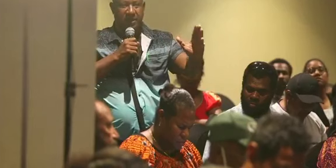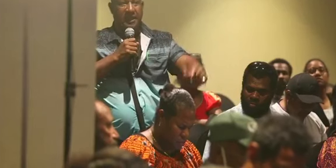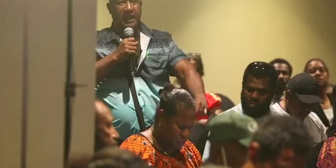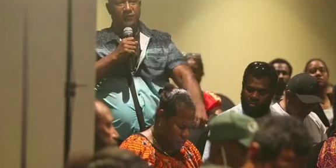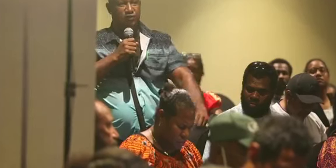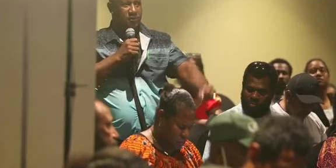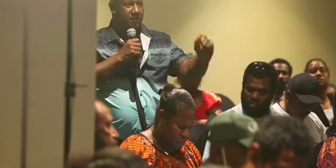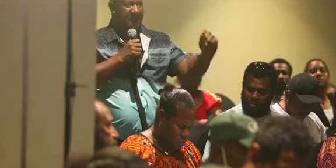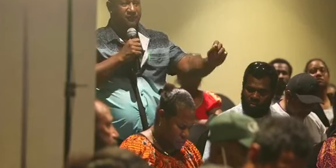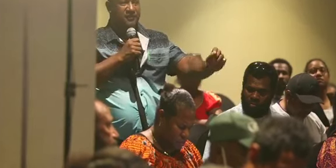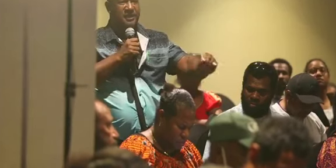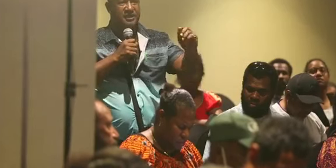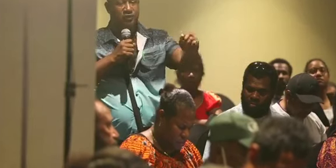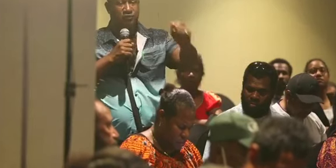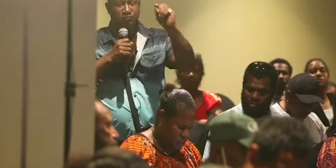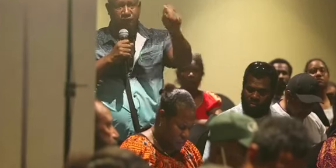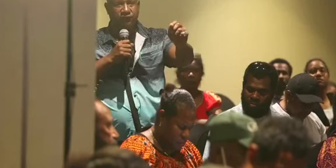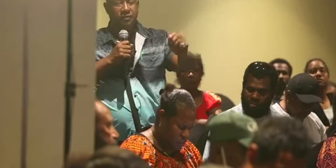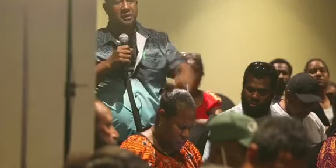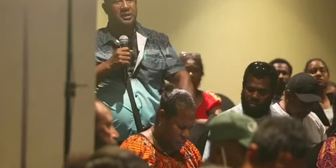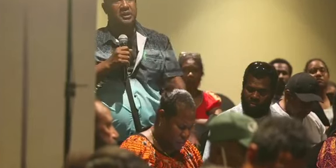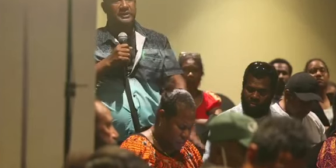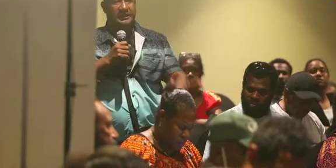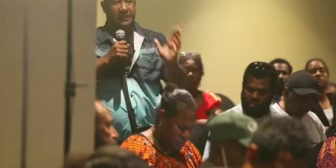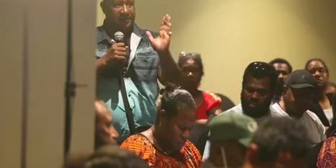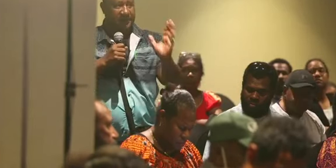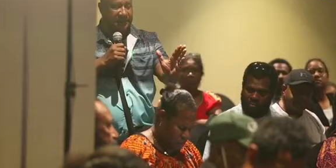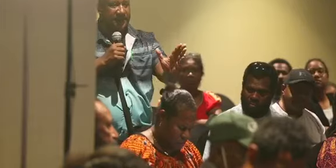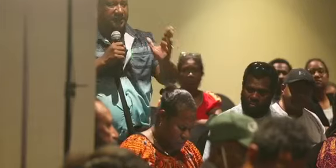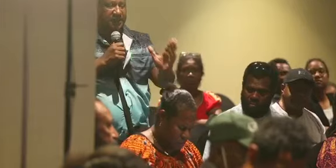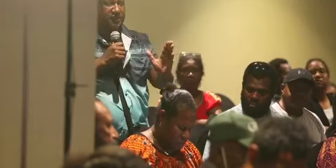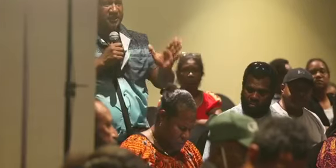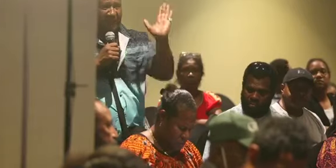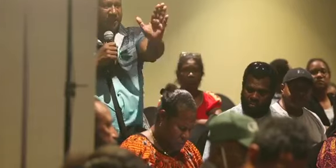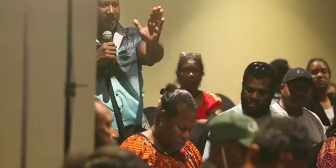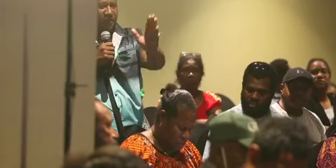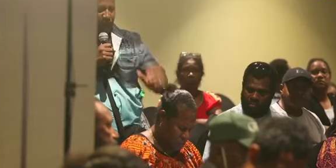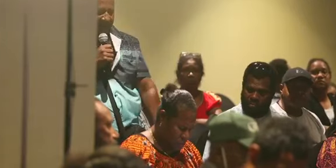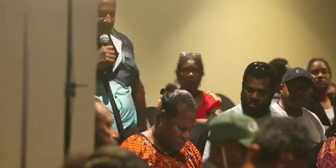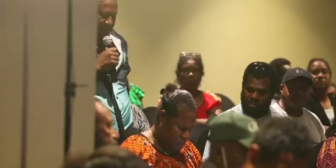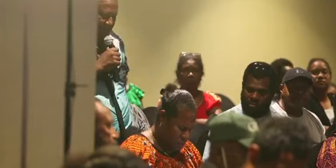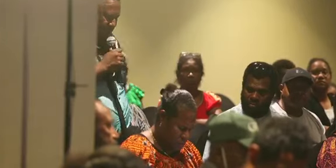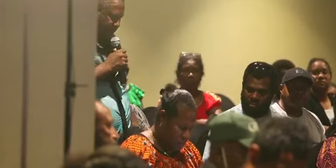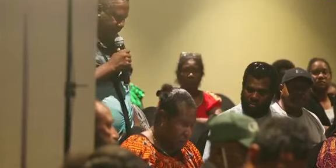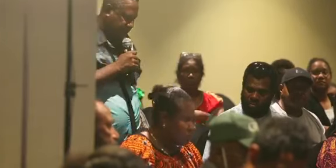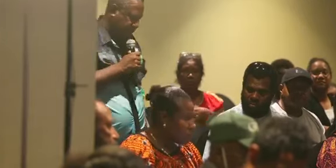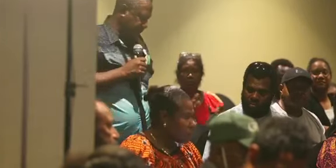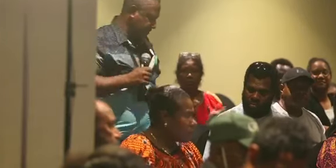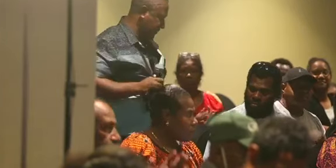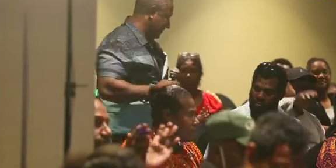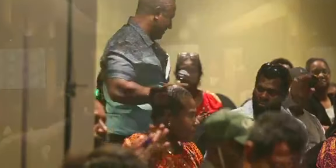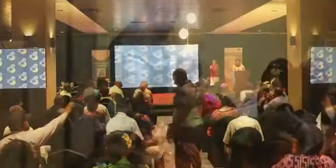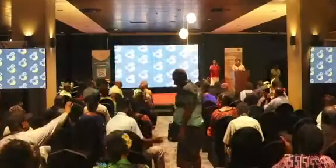2027. I want to be part of the NEC to move that these decisions come back to IRC. Thank you very